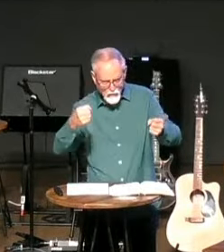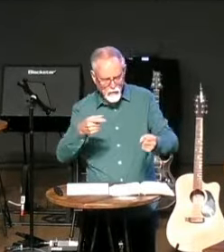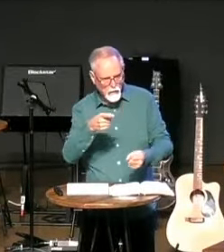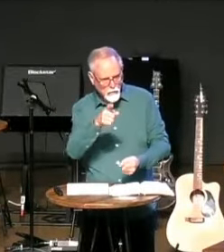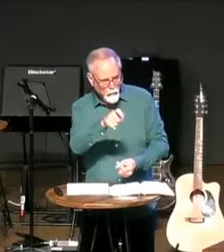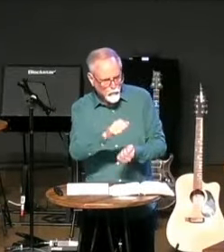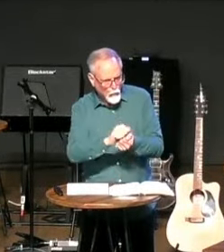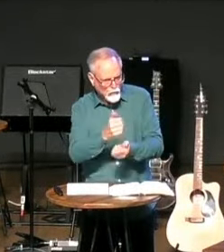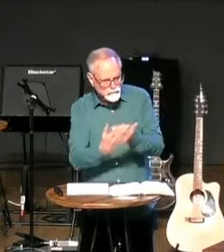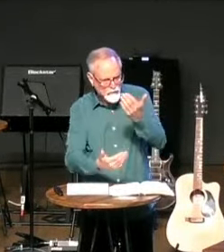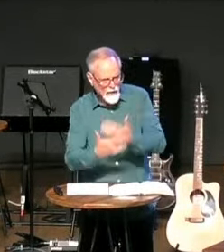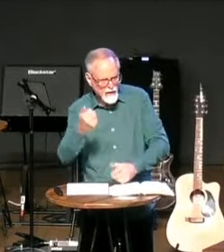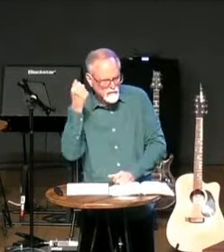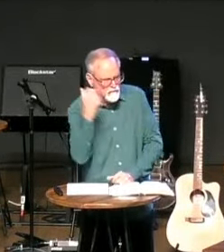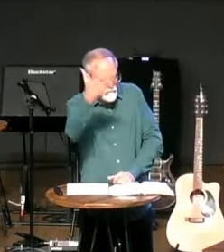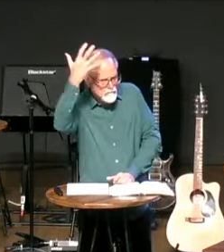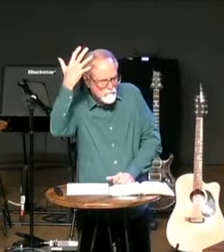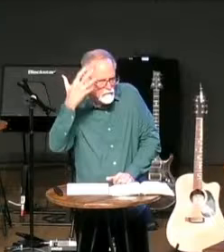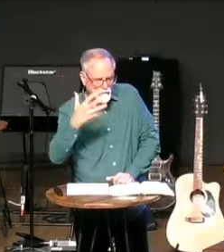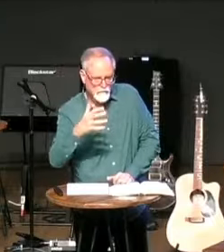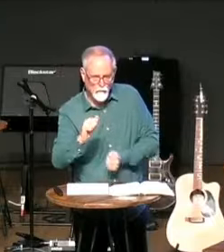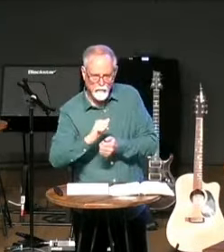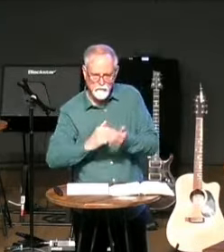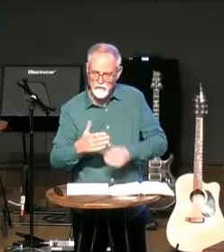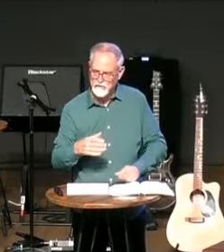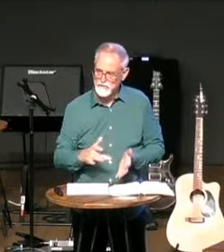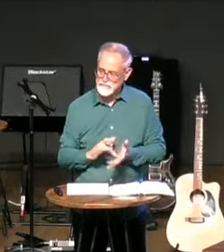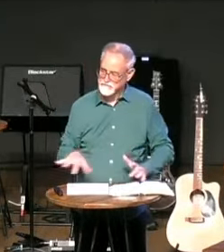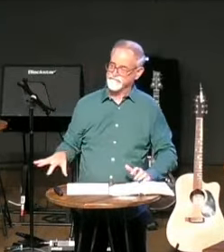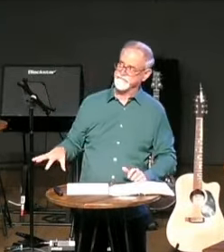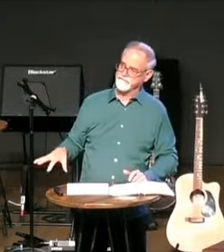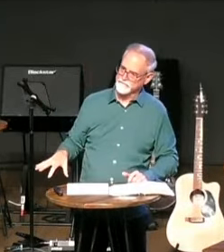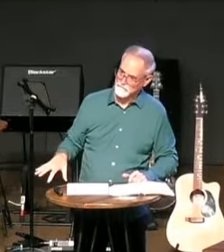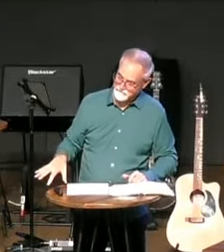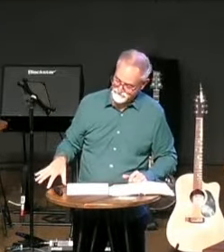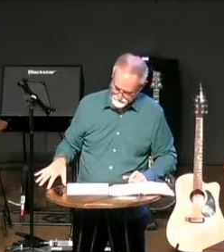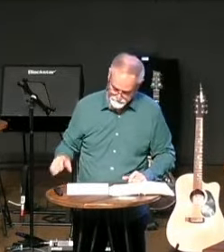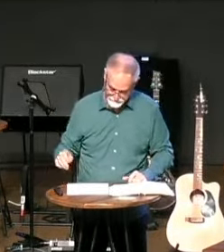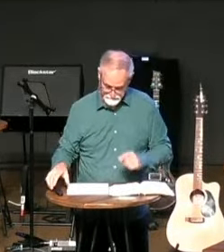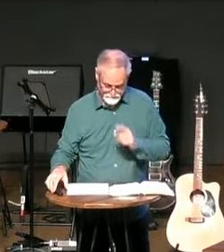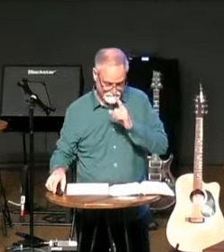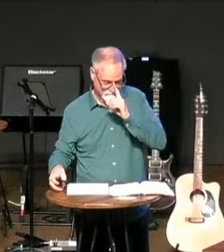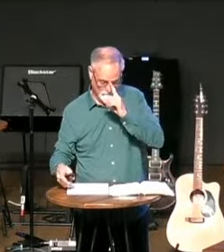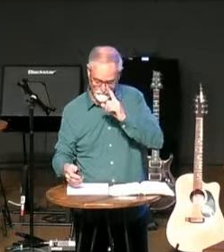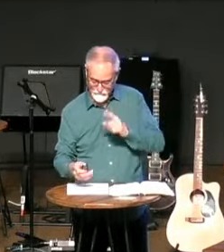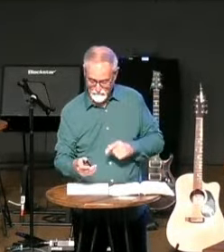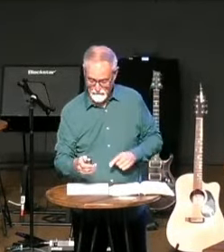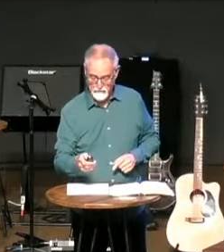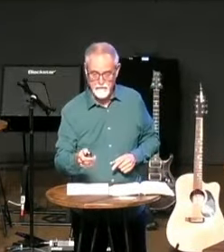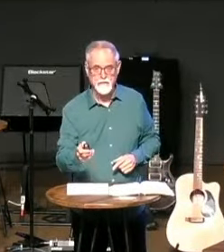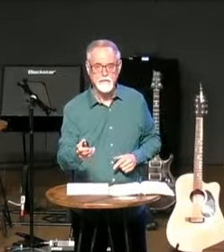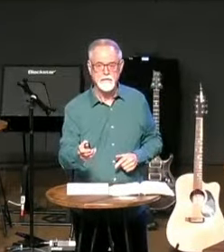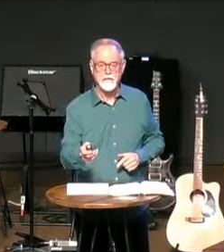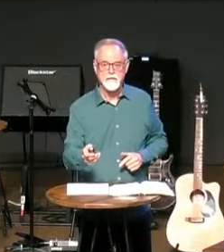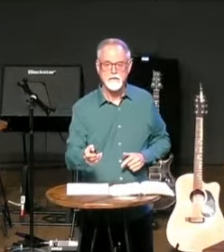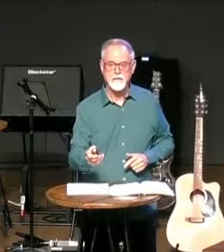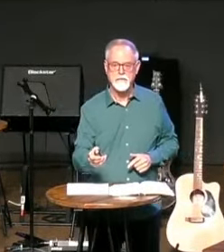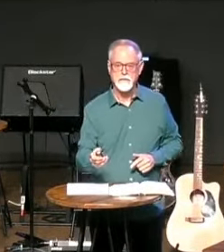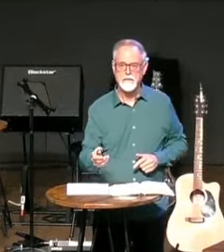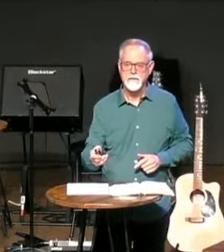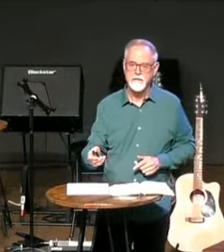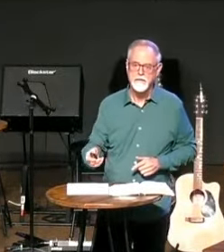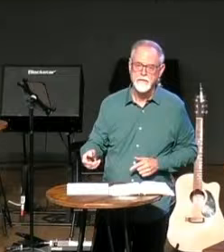that have passed on through the years, right? Specifically, the one regarding washing your hands. Jesus was like,